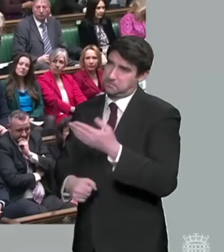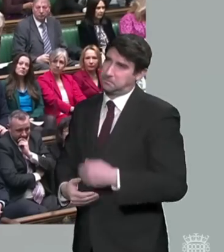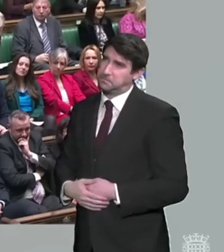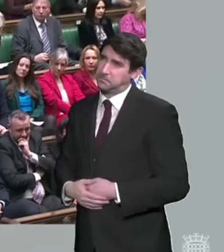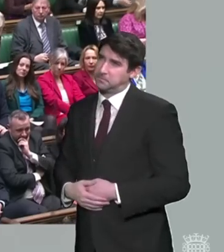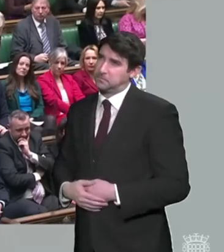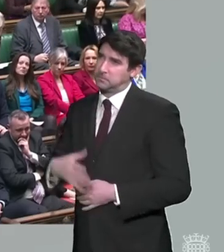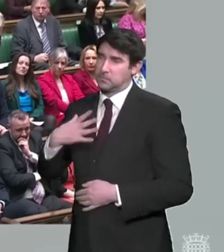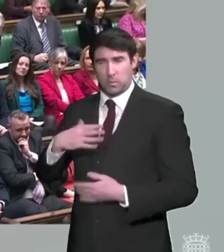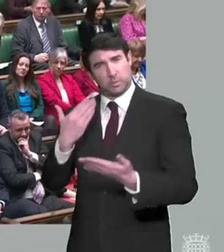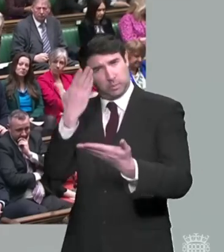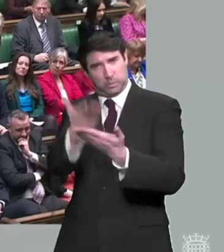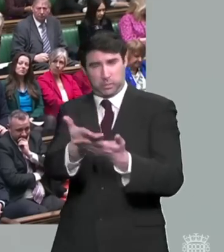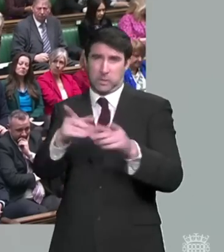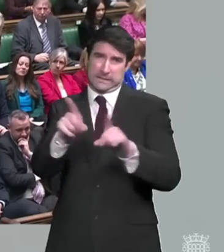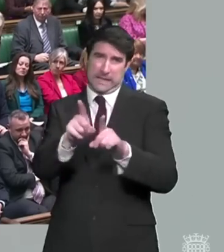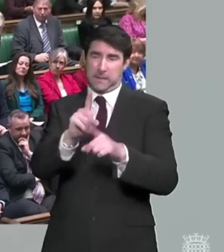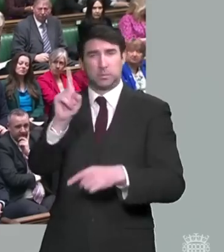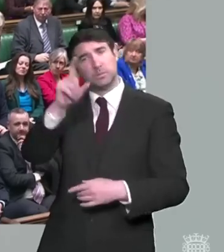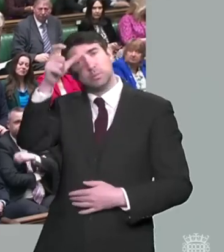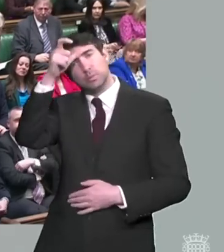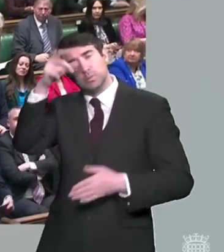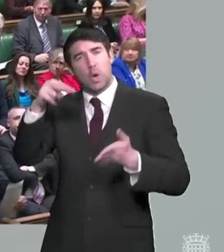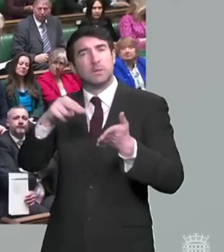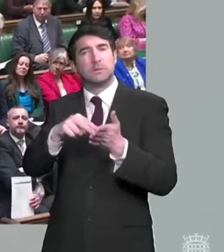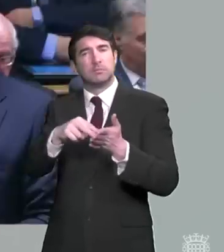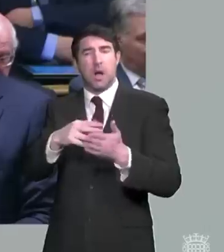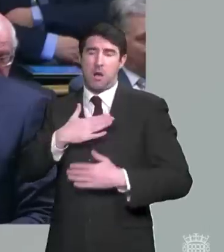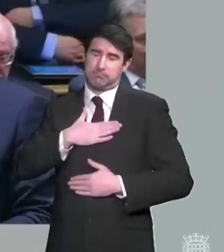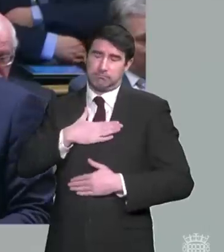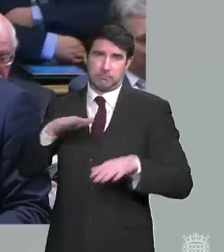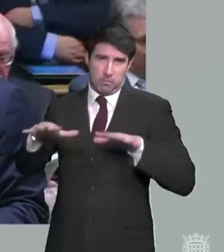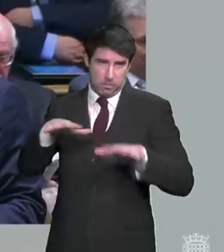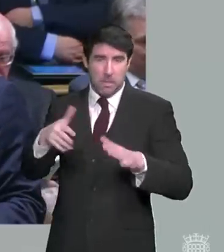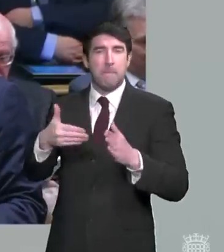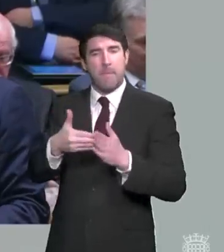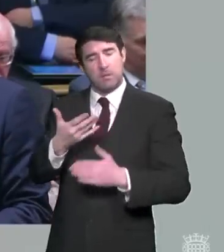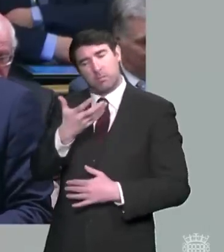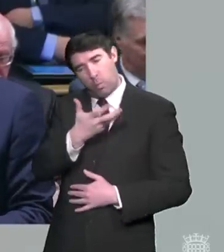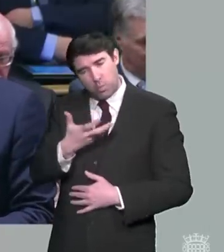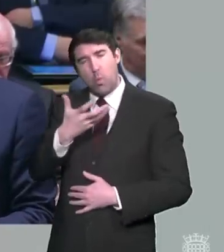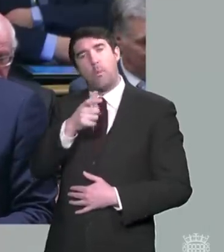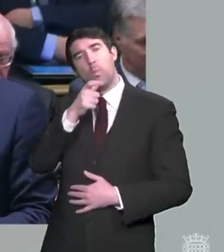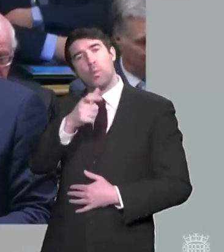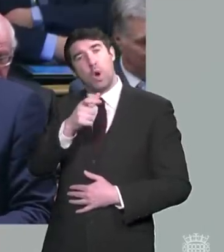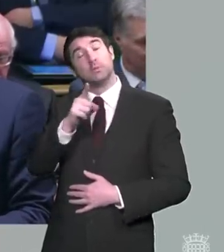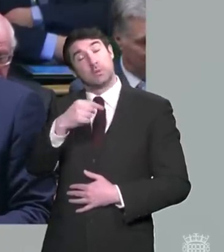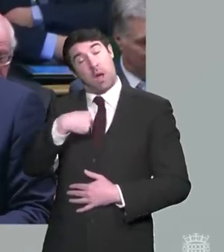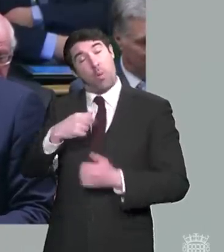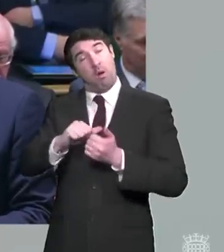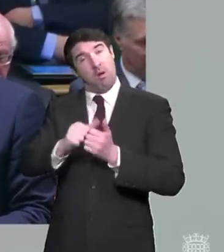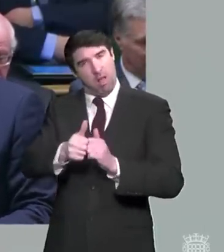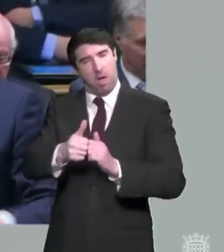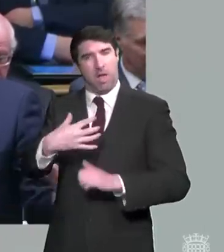and Syria, and with the warm words to welcome our ally, President Zelensky? He will know that this country and